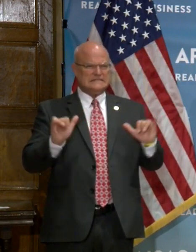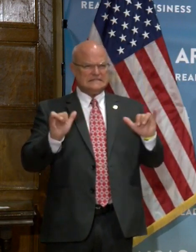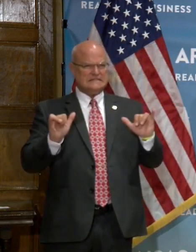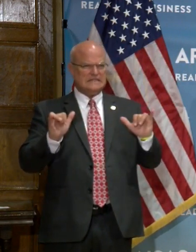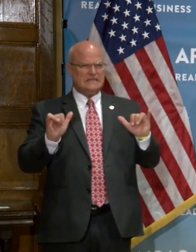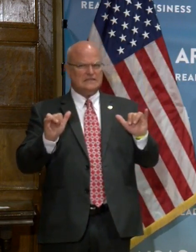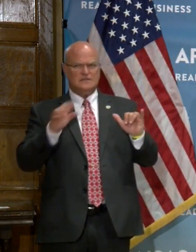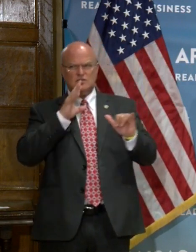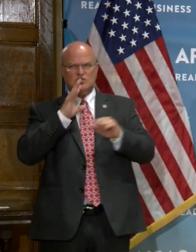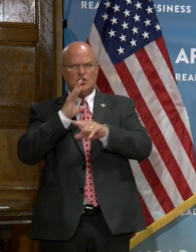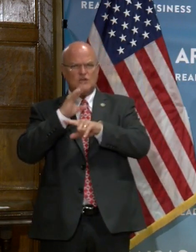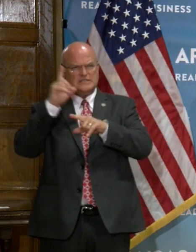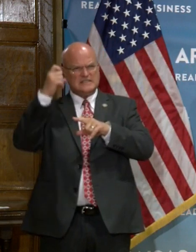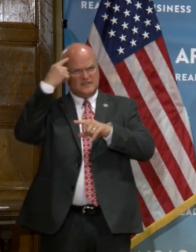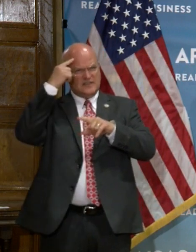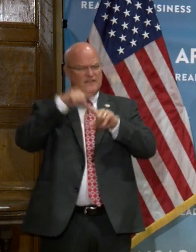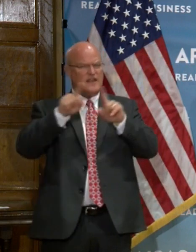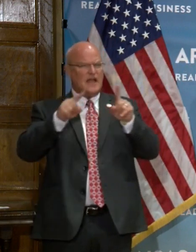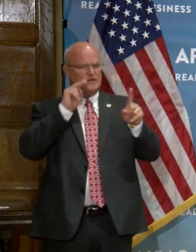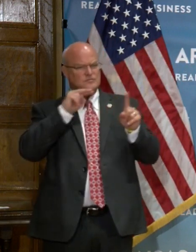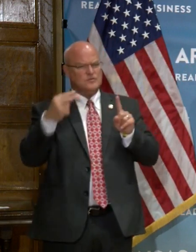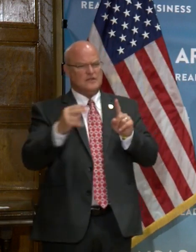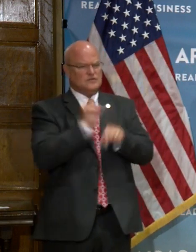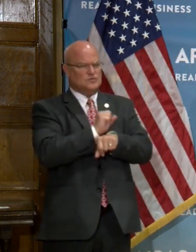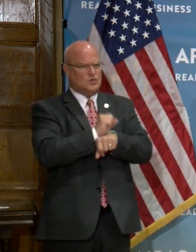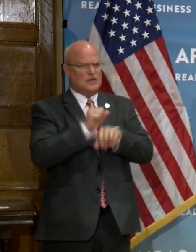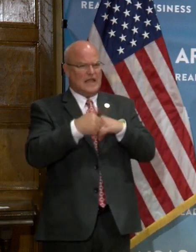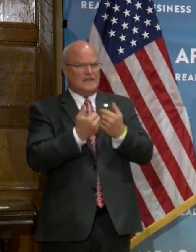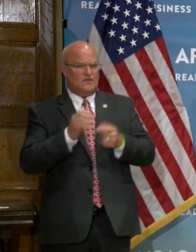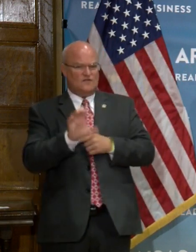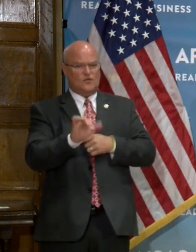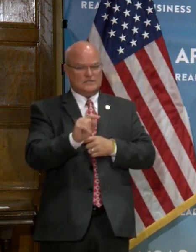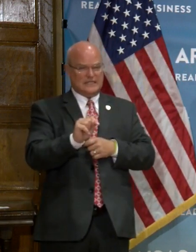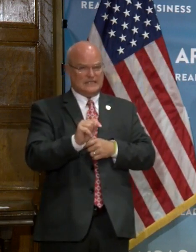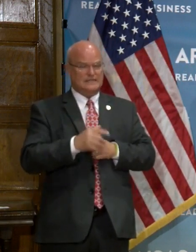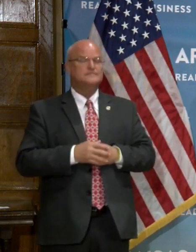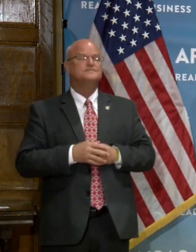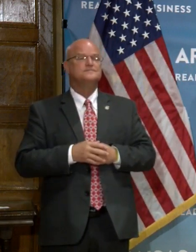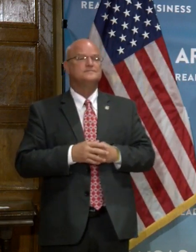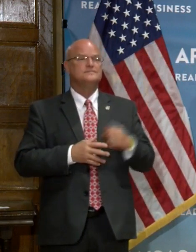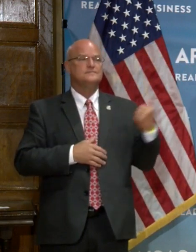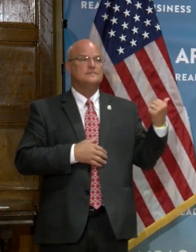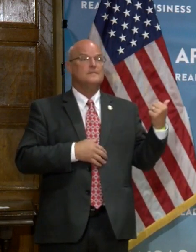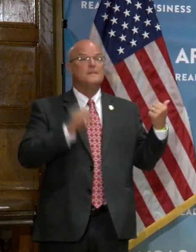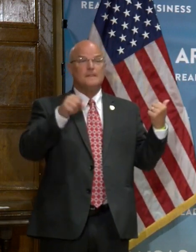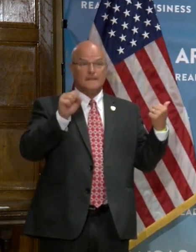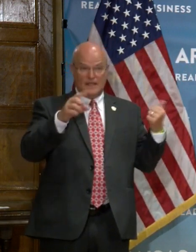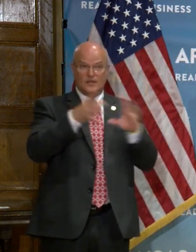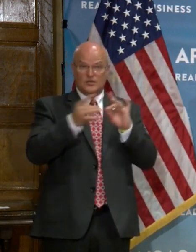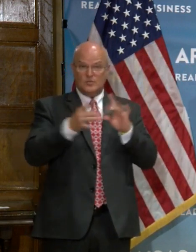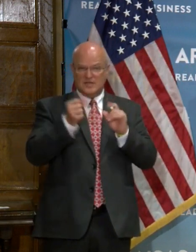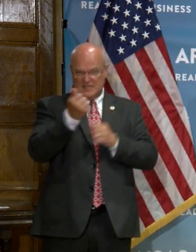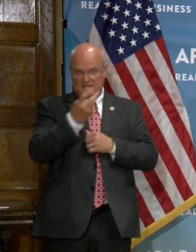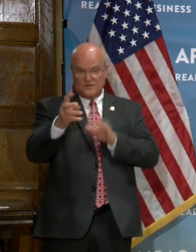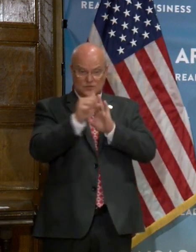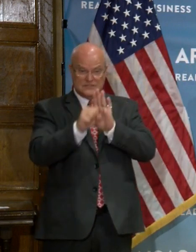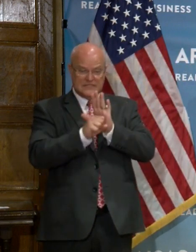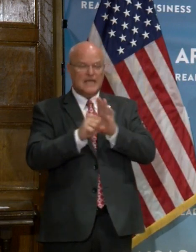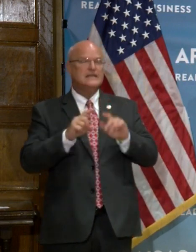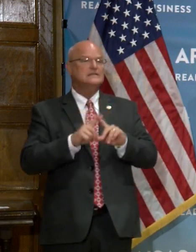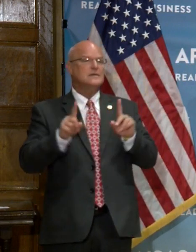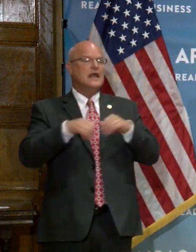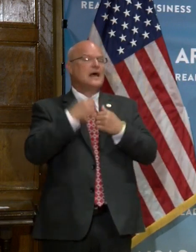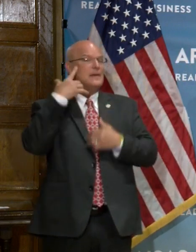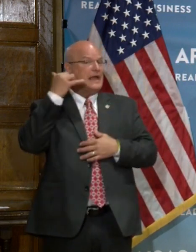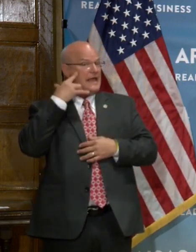these governors to get their perspective on how it's working and how they're enforcing it? Yes, and you did mention a couple of states, but